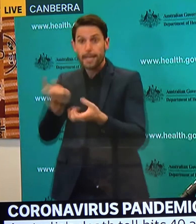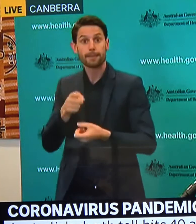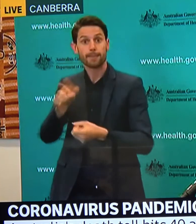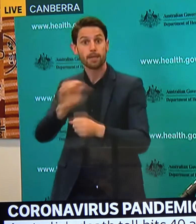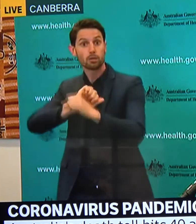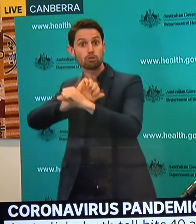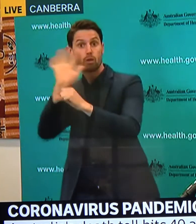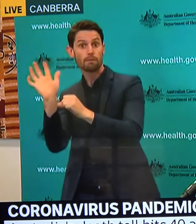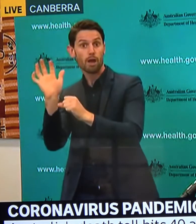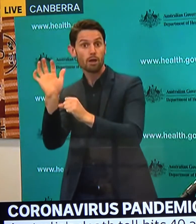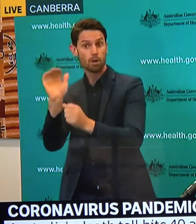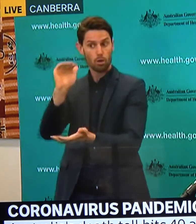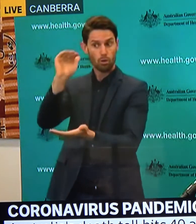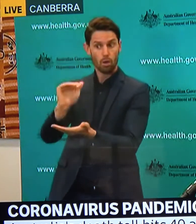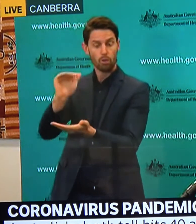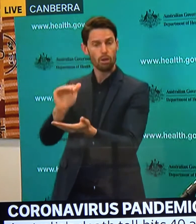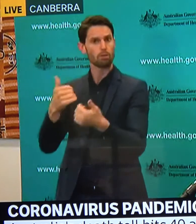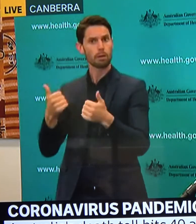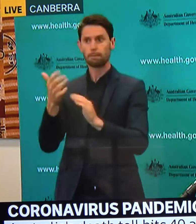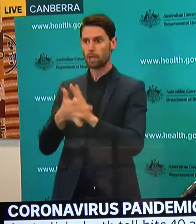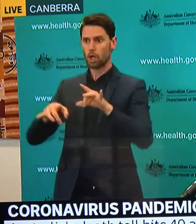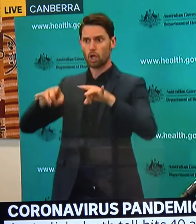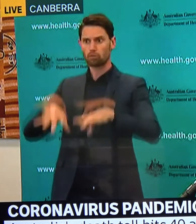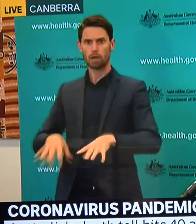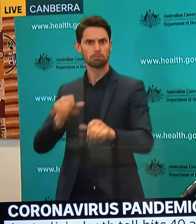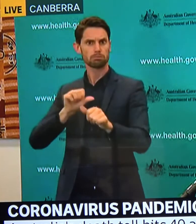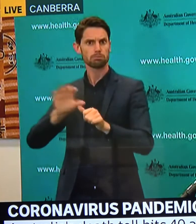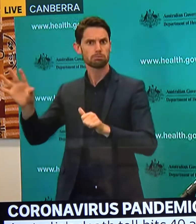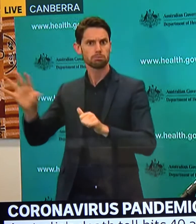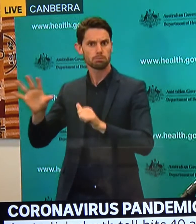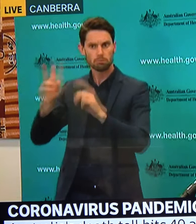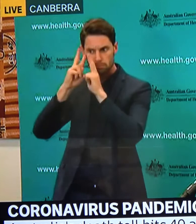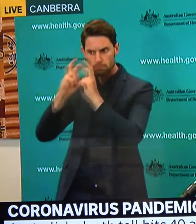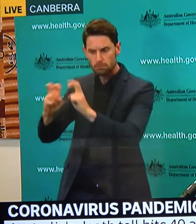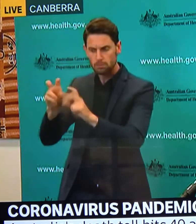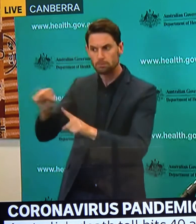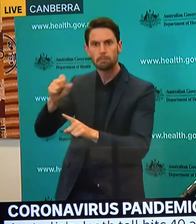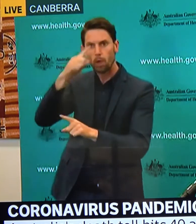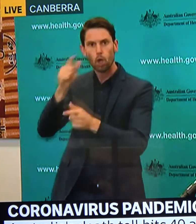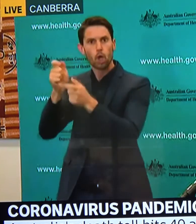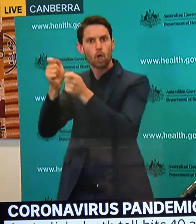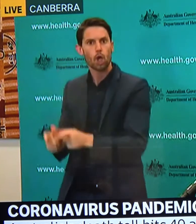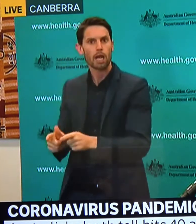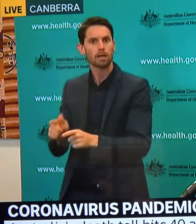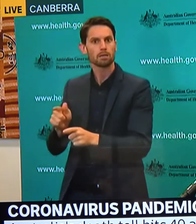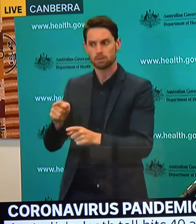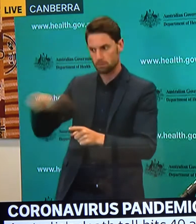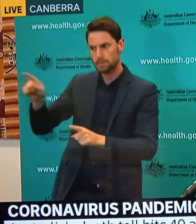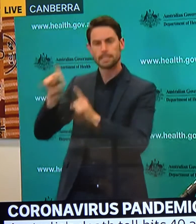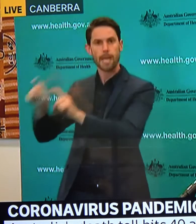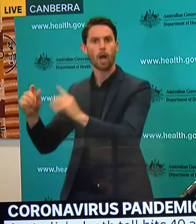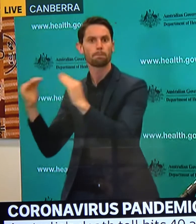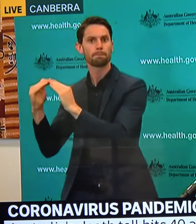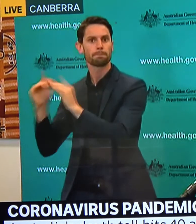shows me that we are actually finding people early in this disease, isolating them and breaking those chains of transmission